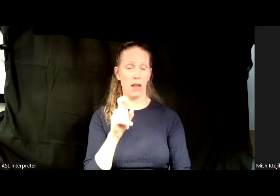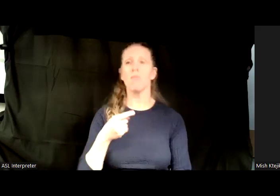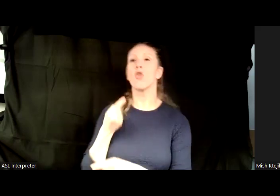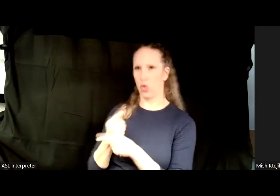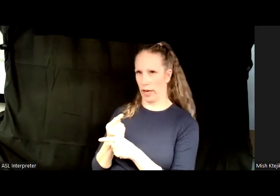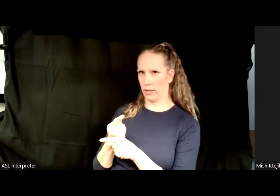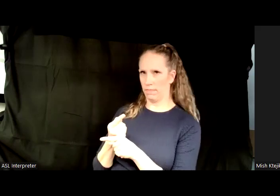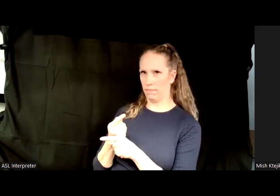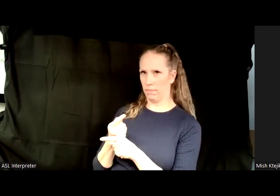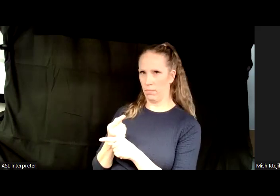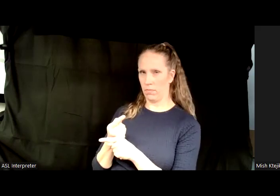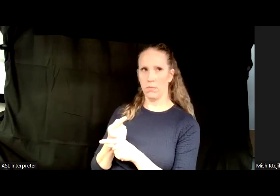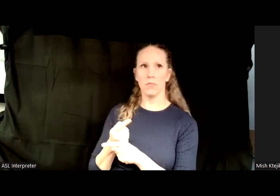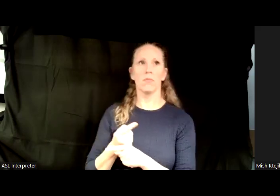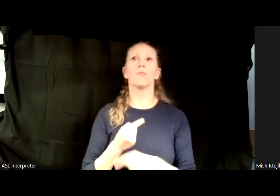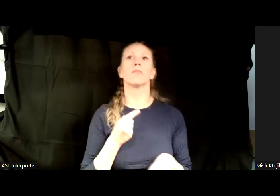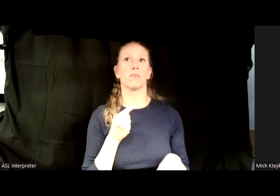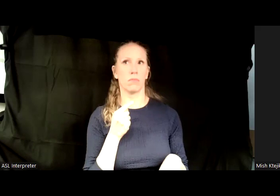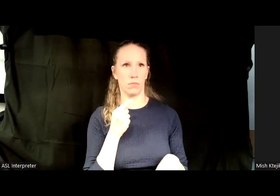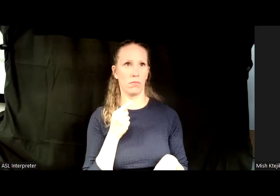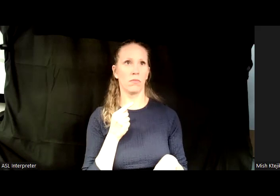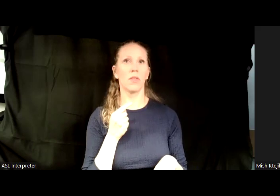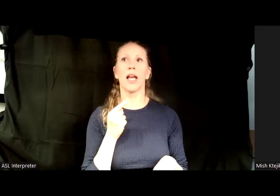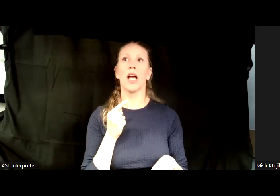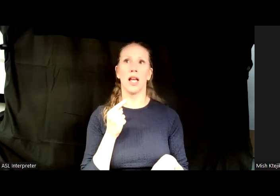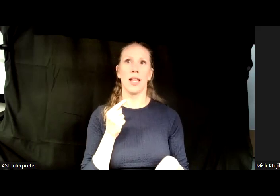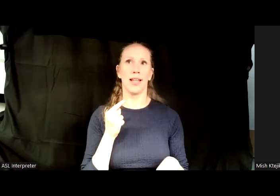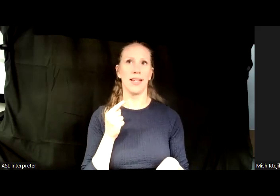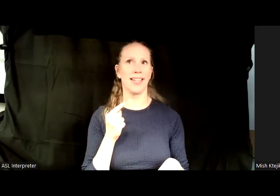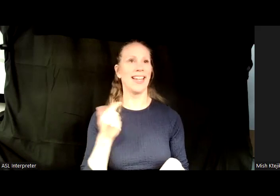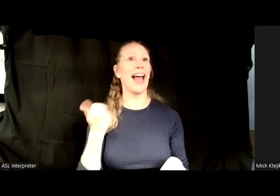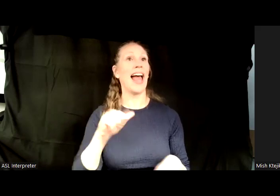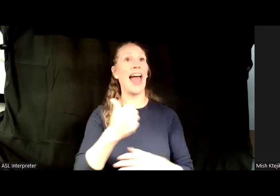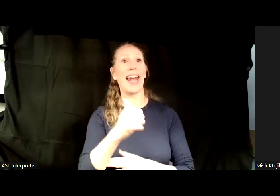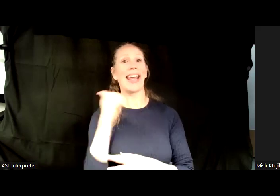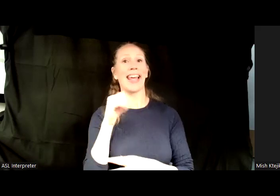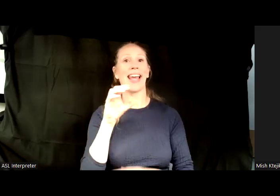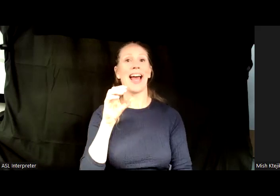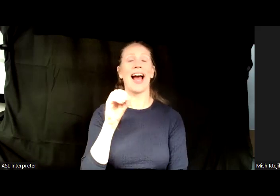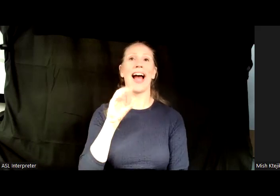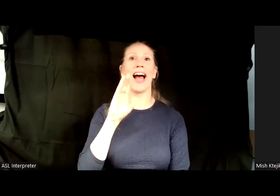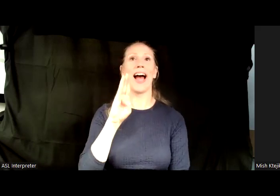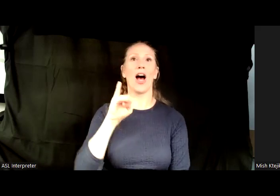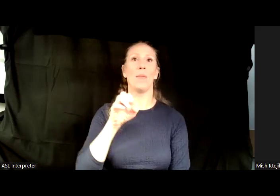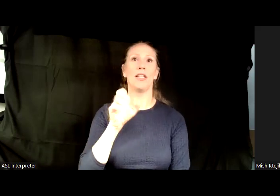correct. It would have, yeah, it would have been, Are there any objections to this